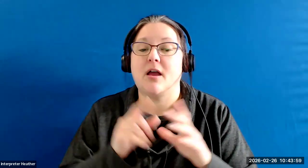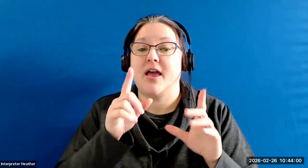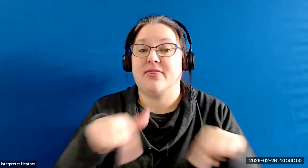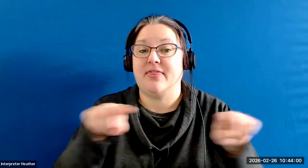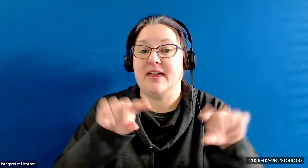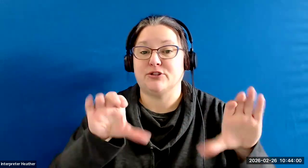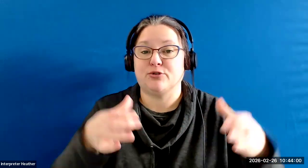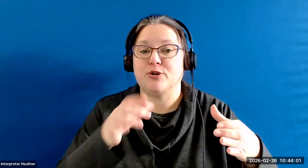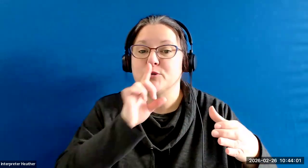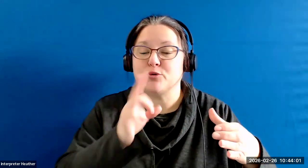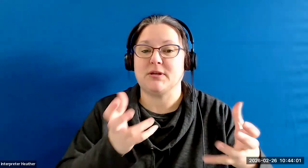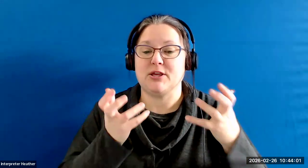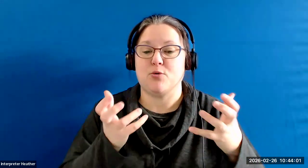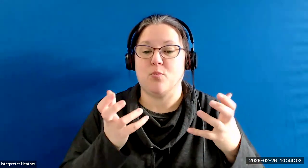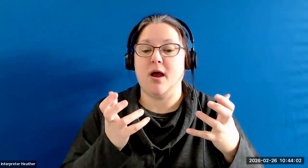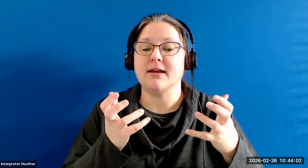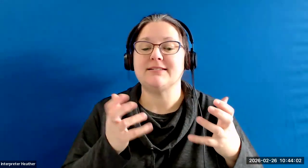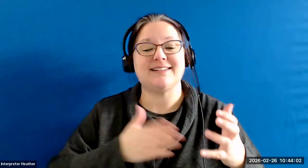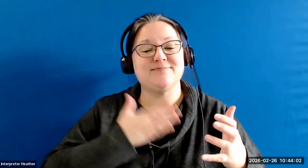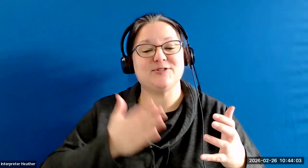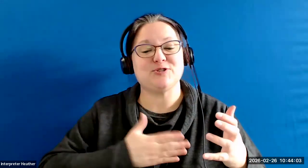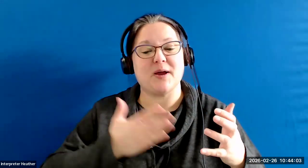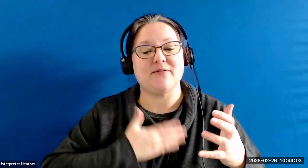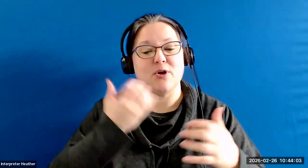joyful resistance in their interdependent community